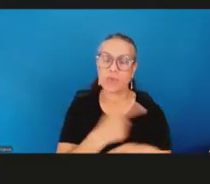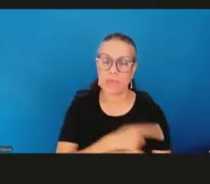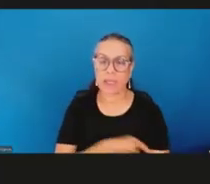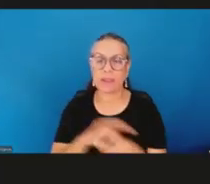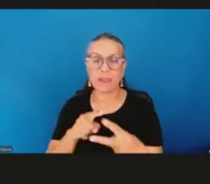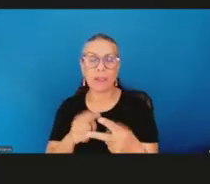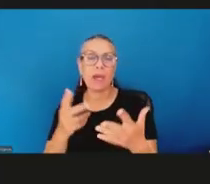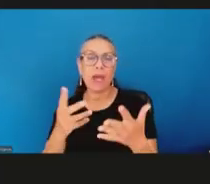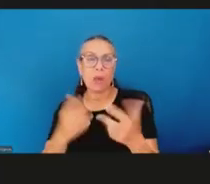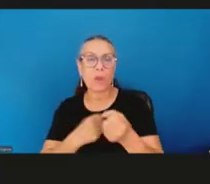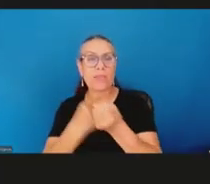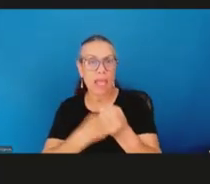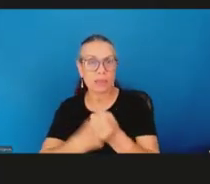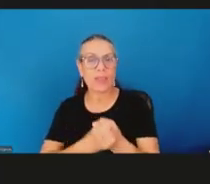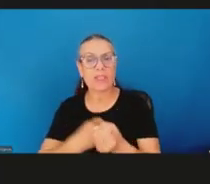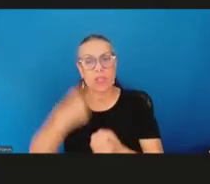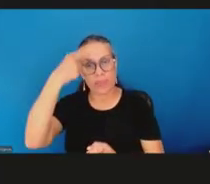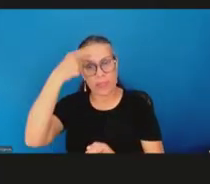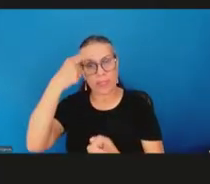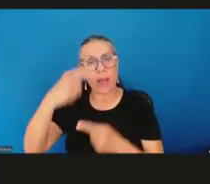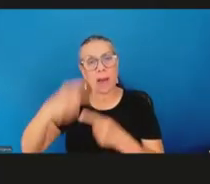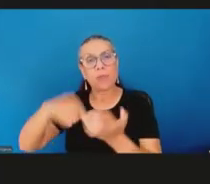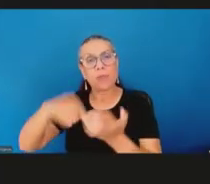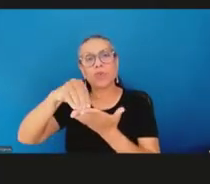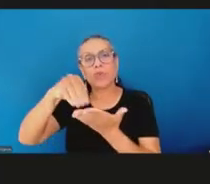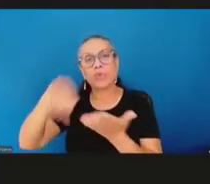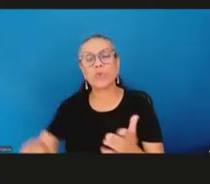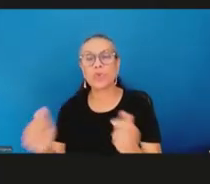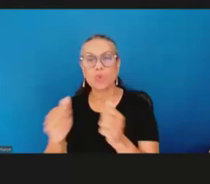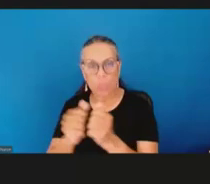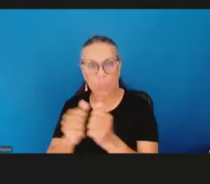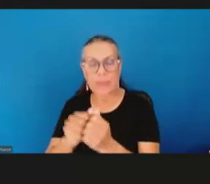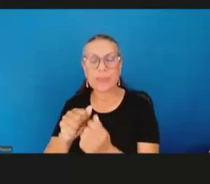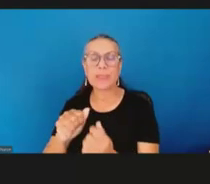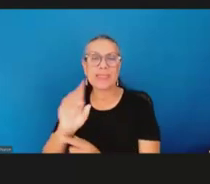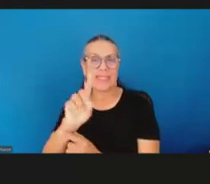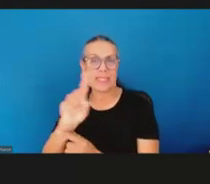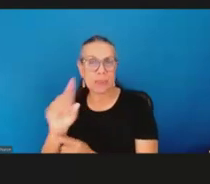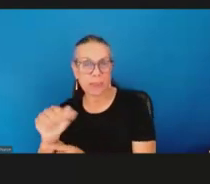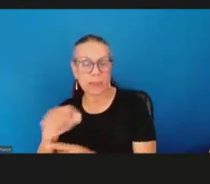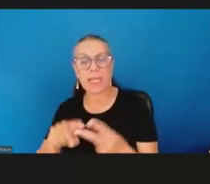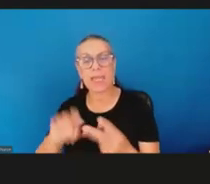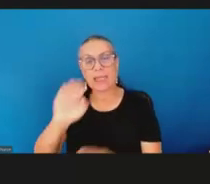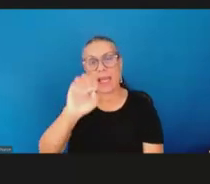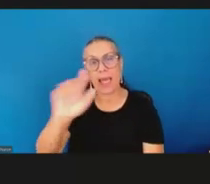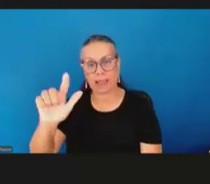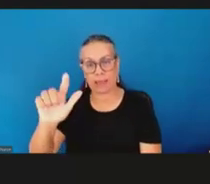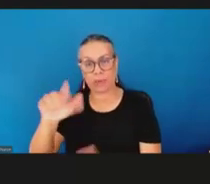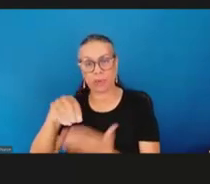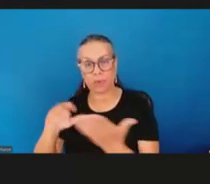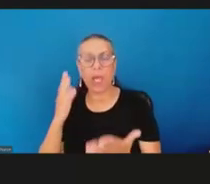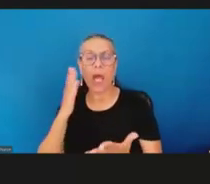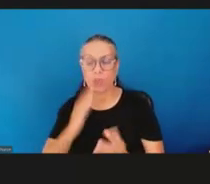to advocate for special consideration for students with disabilities and English language learners. Although enrollment has increased,